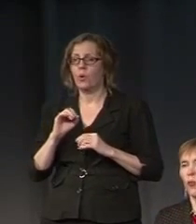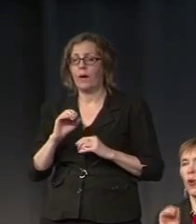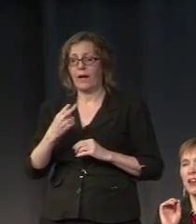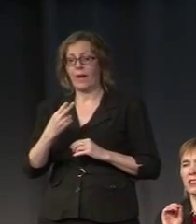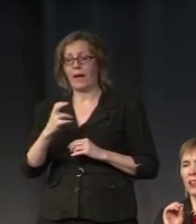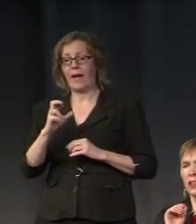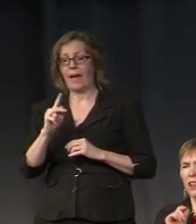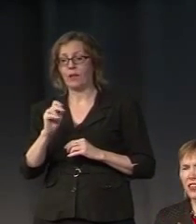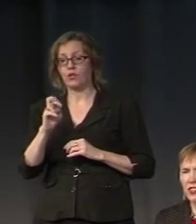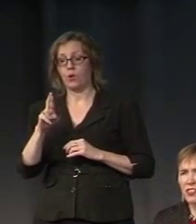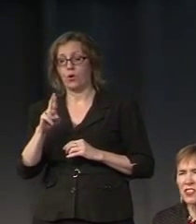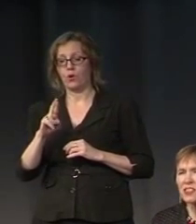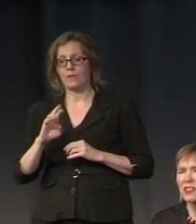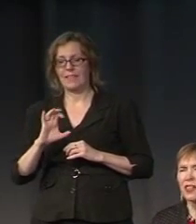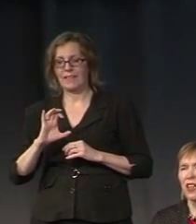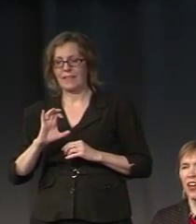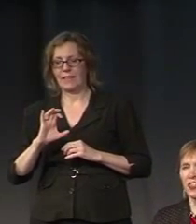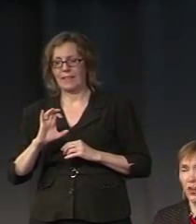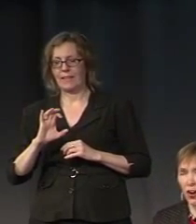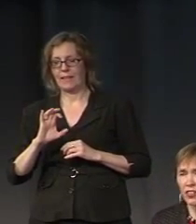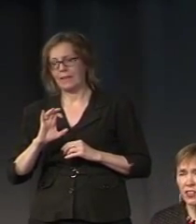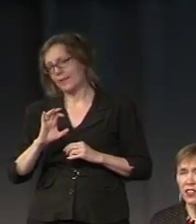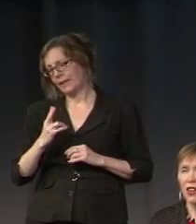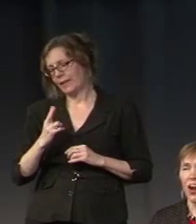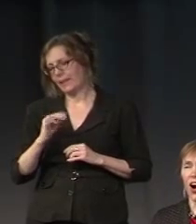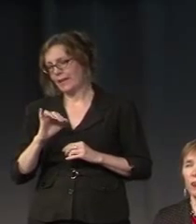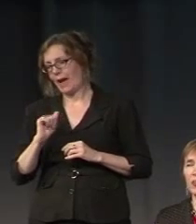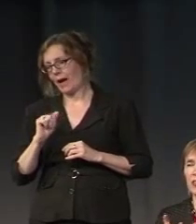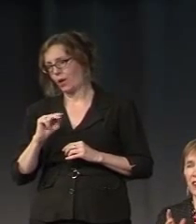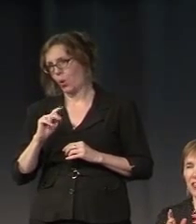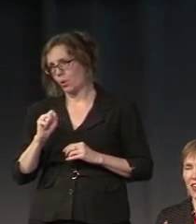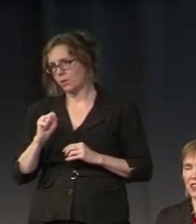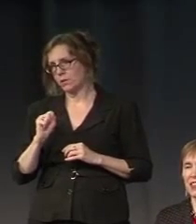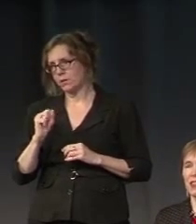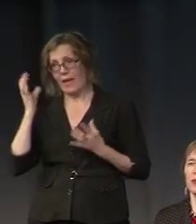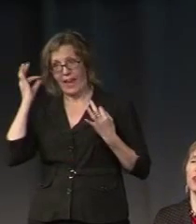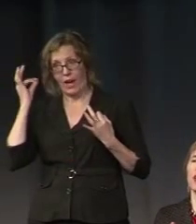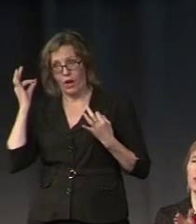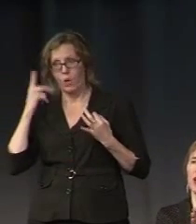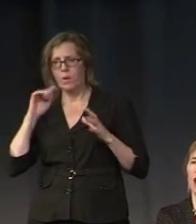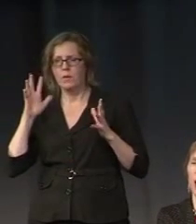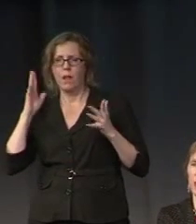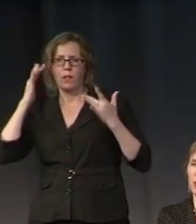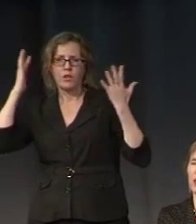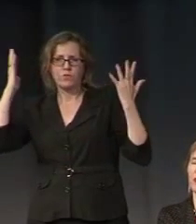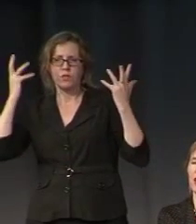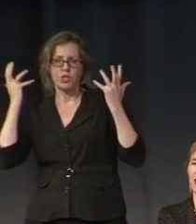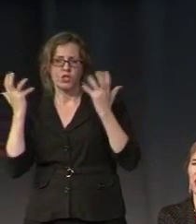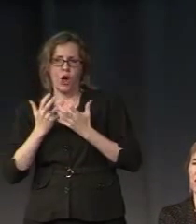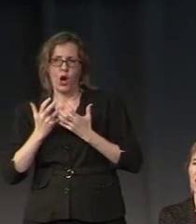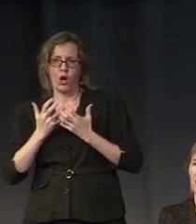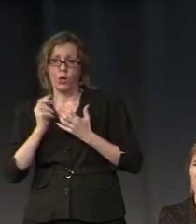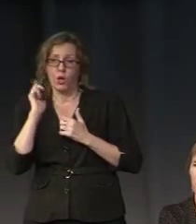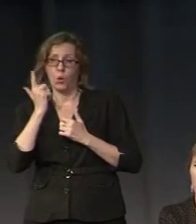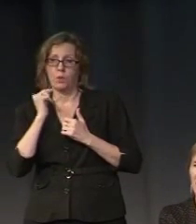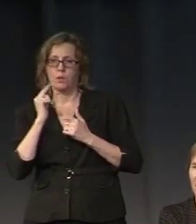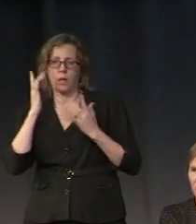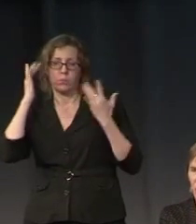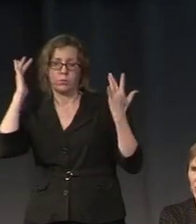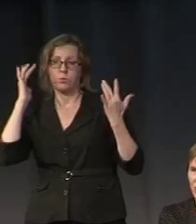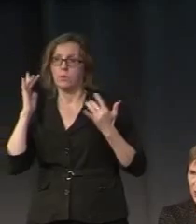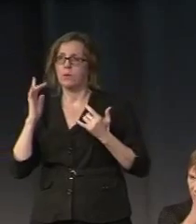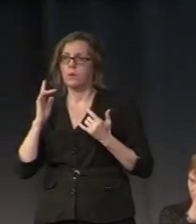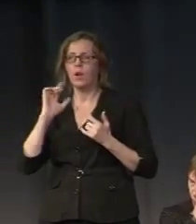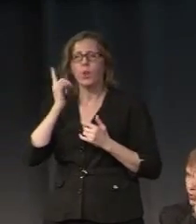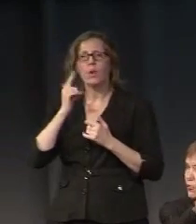hair was lustrous, dark, almost iridescent. So if you think about a comic book, the way it shows a